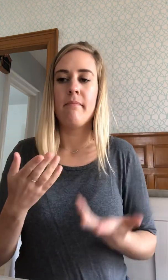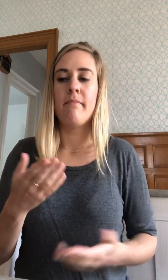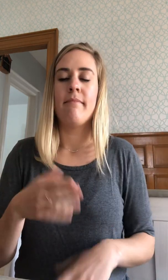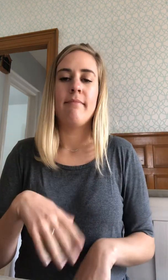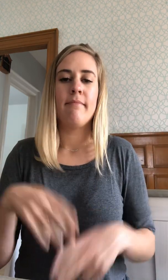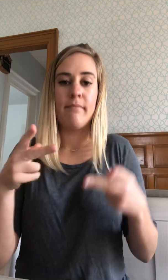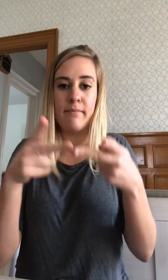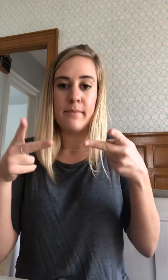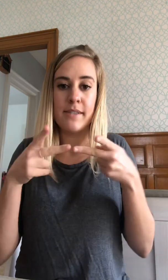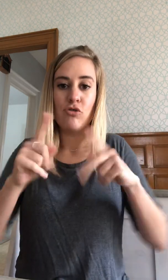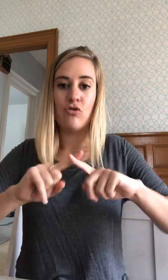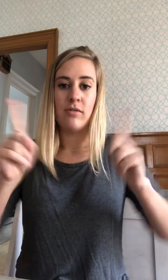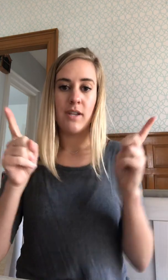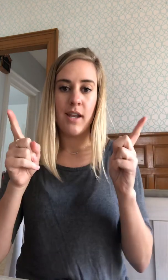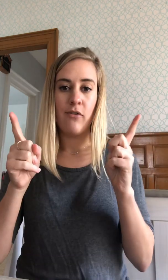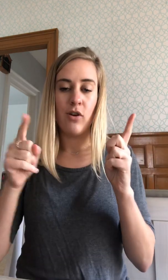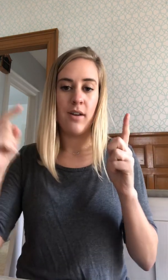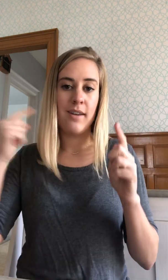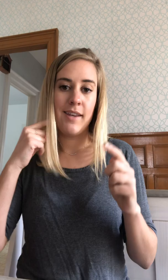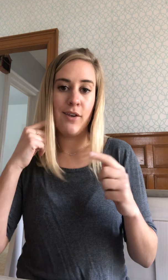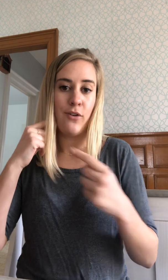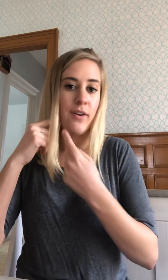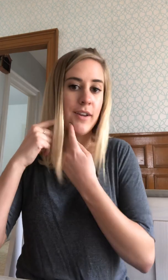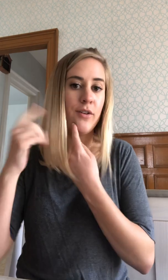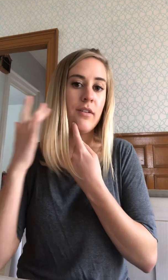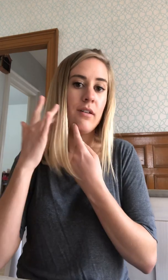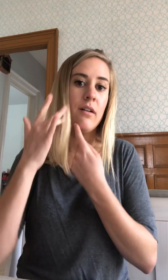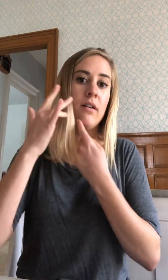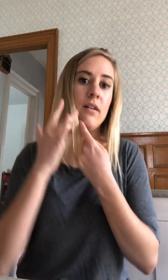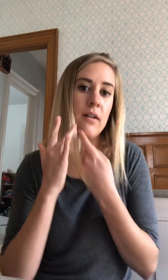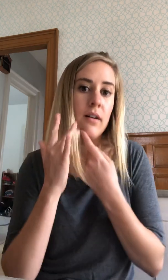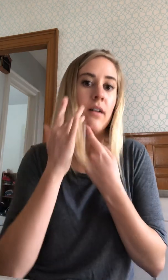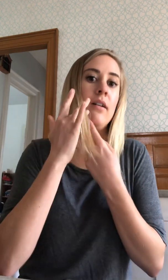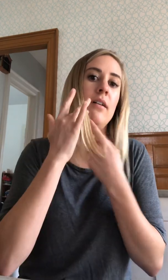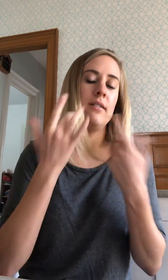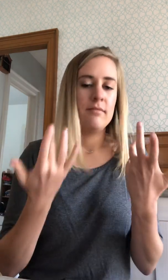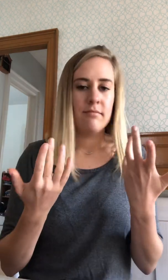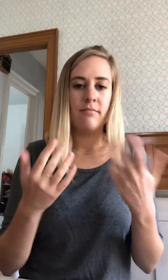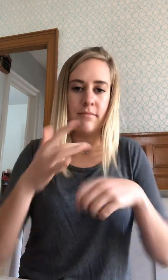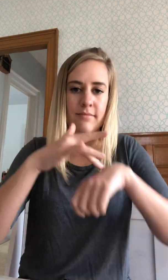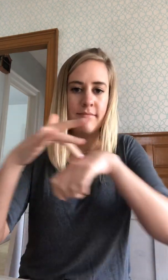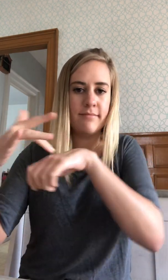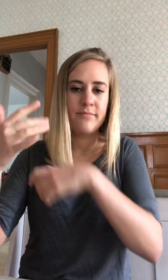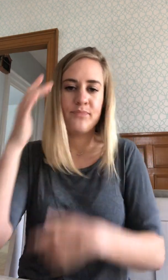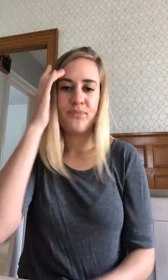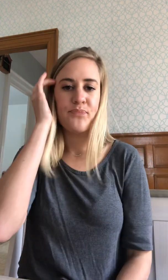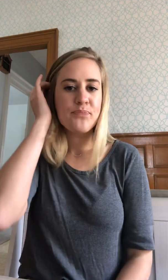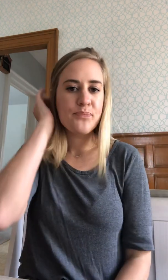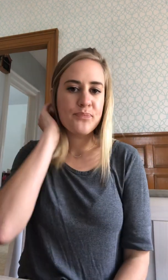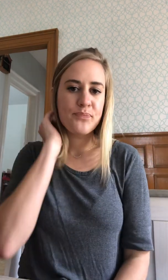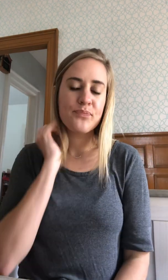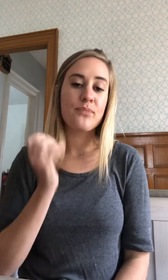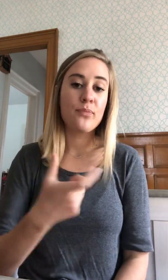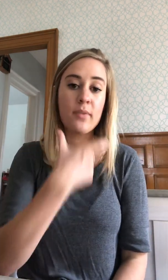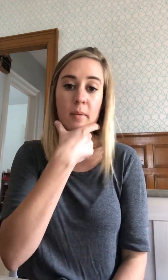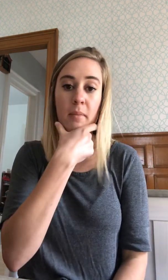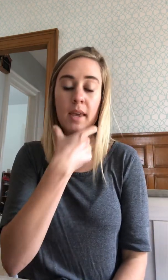from the opposite side of the fracture. And you can actually detect that by feeling. In the mandible and in the